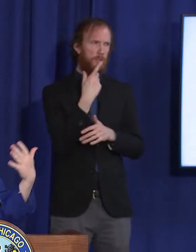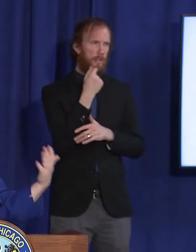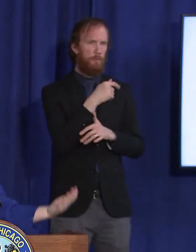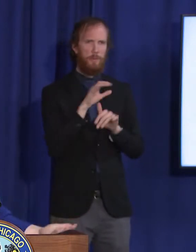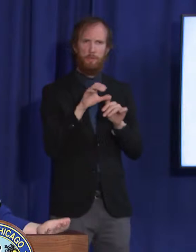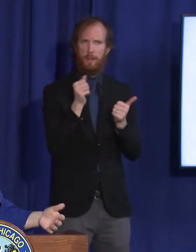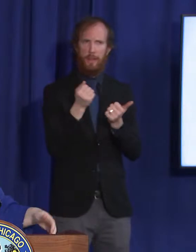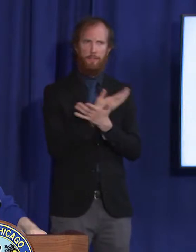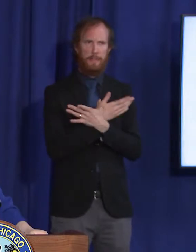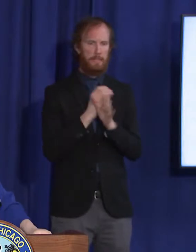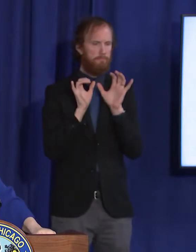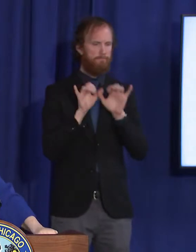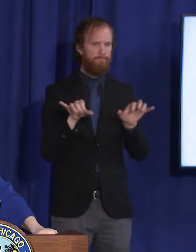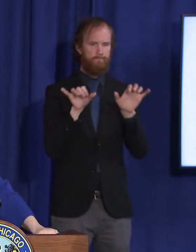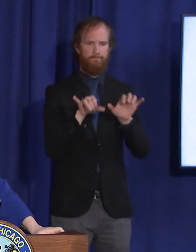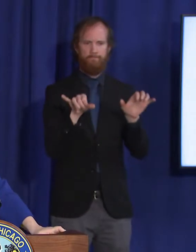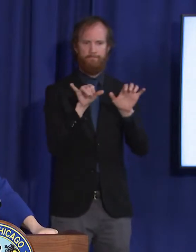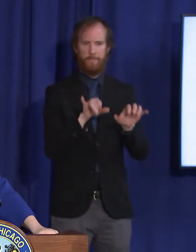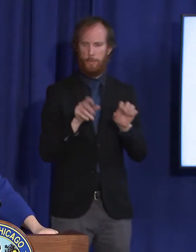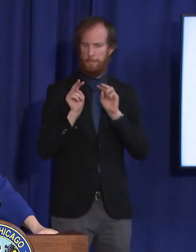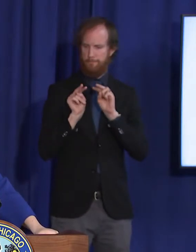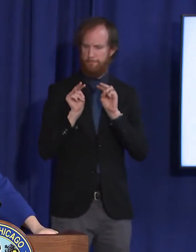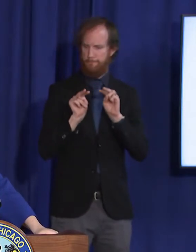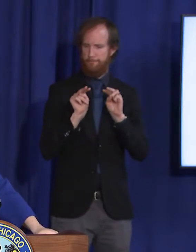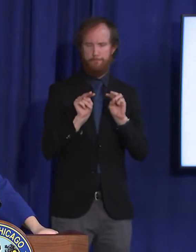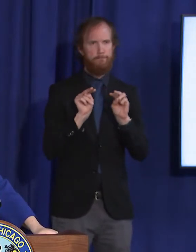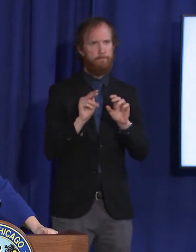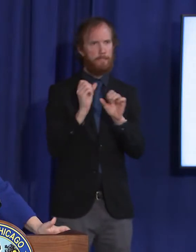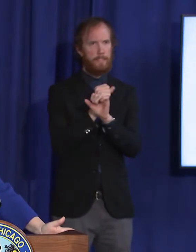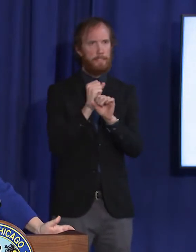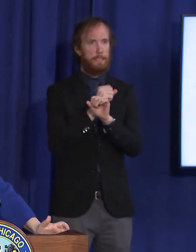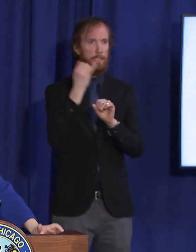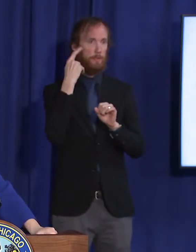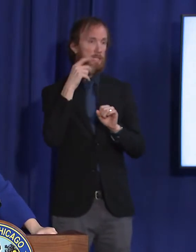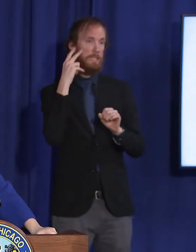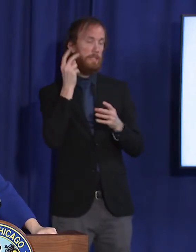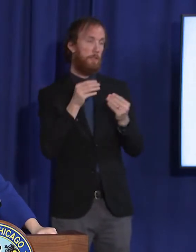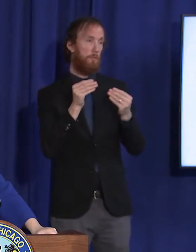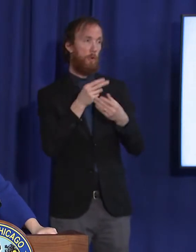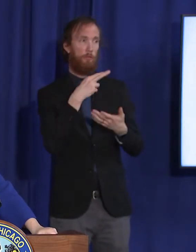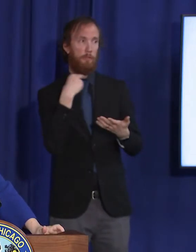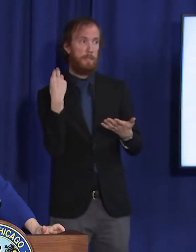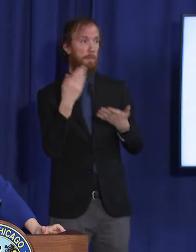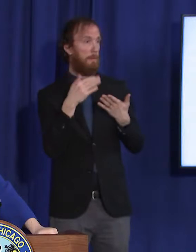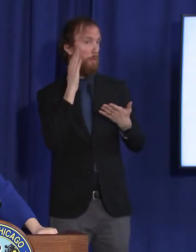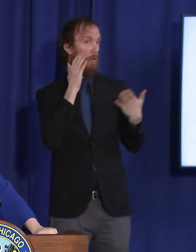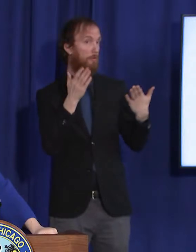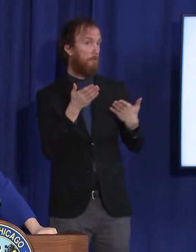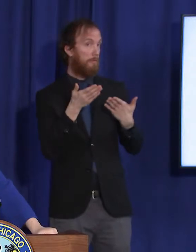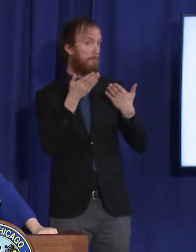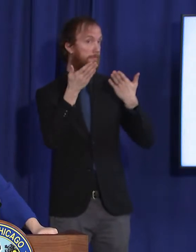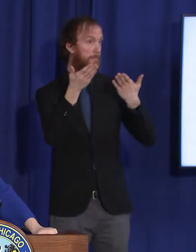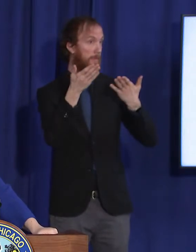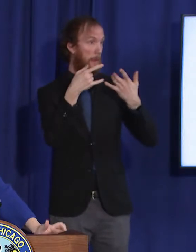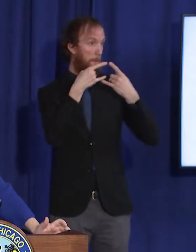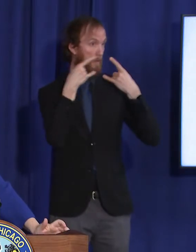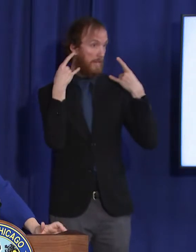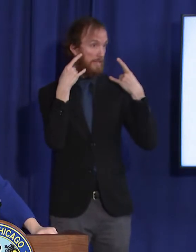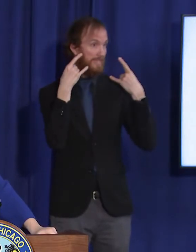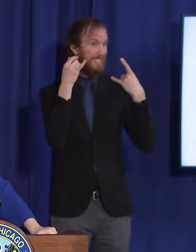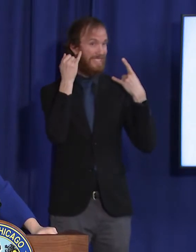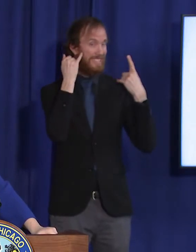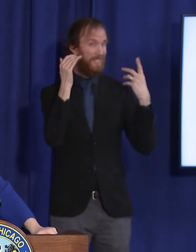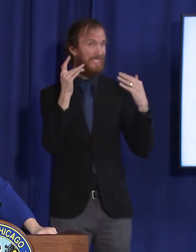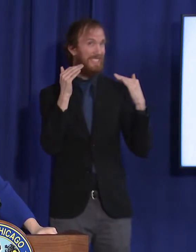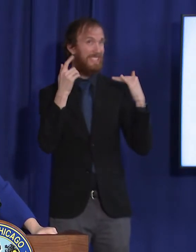follow these metrics, we get to a place where we're seeing some increased risk, we might recommend masks, for example, and then if we got to a place of high risk, we